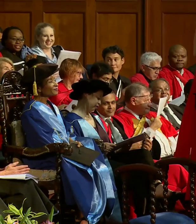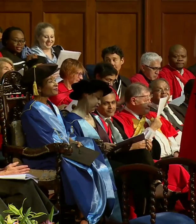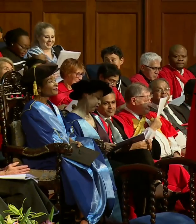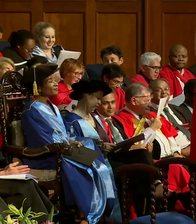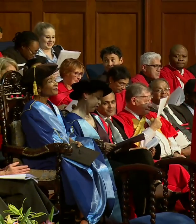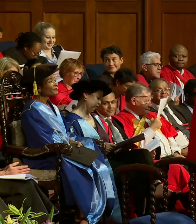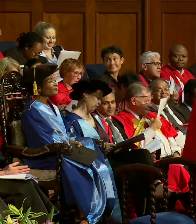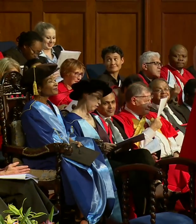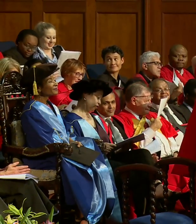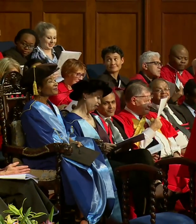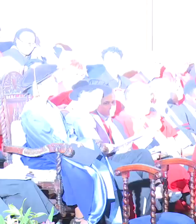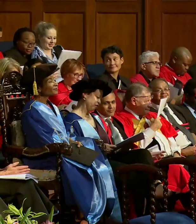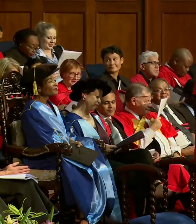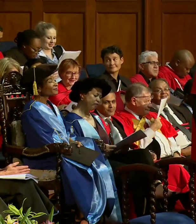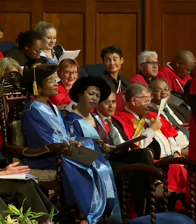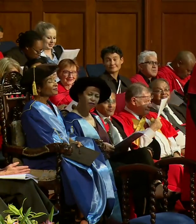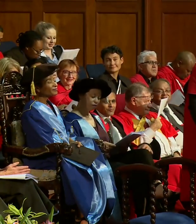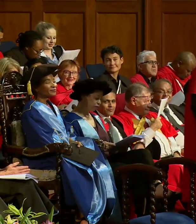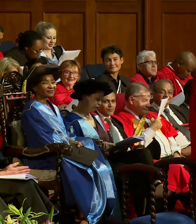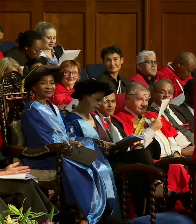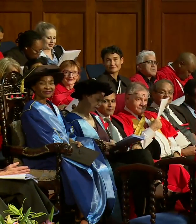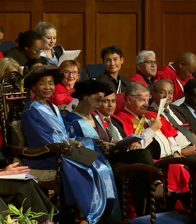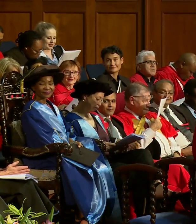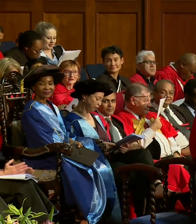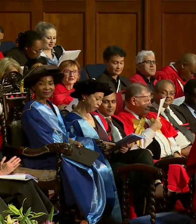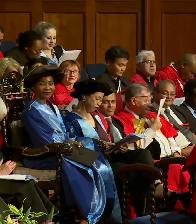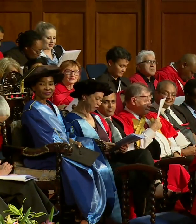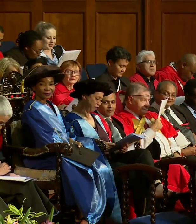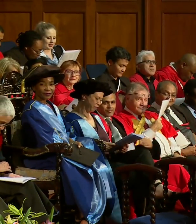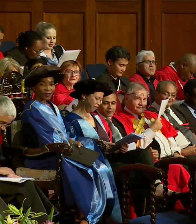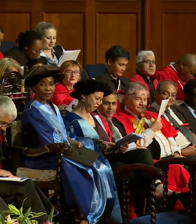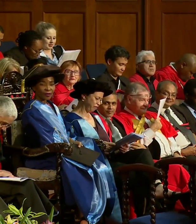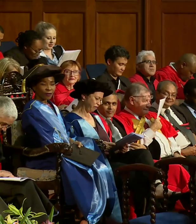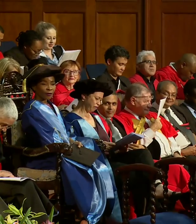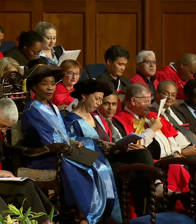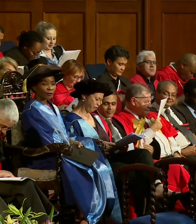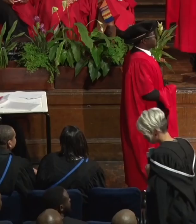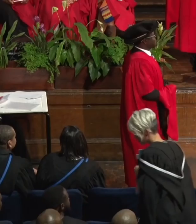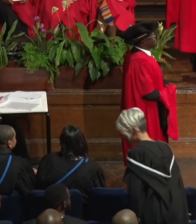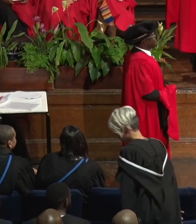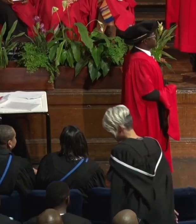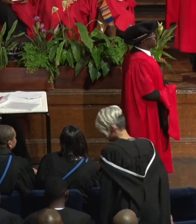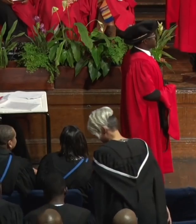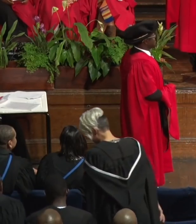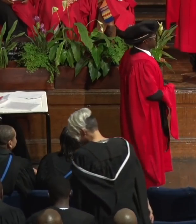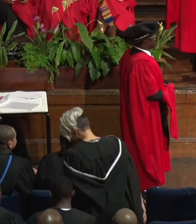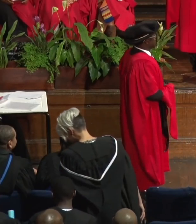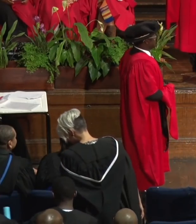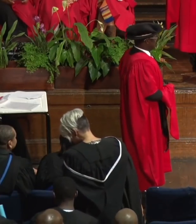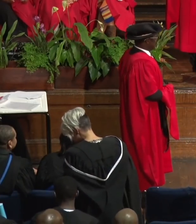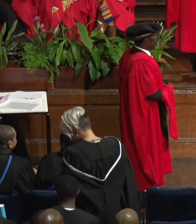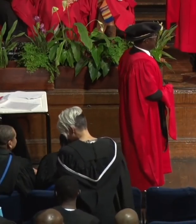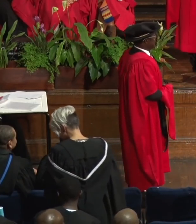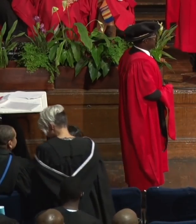For a thesis which explores the interface between copyright and competition law and compares the South African and Nigerian